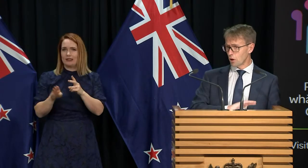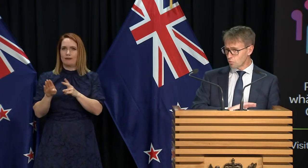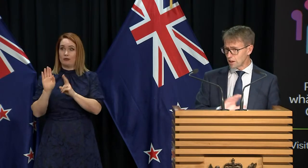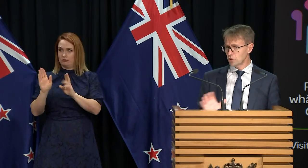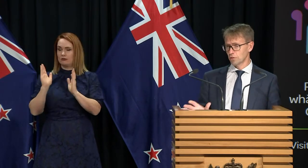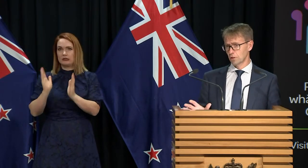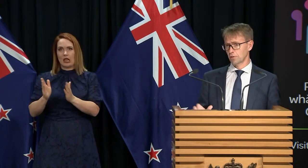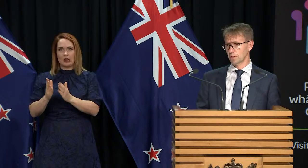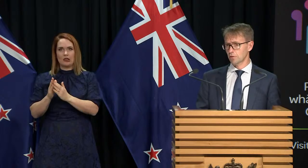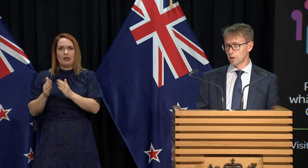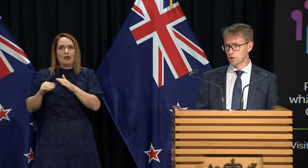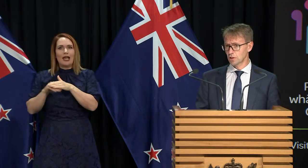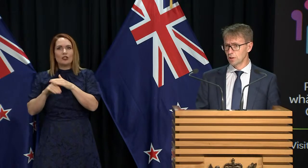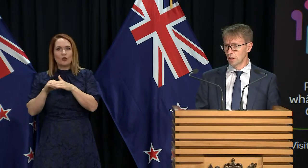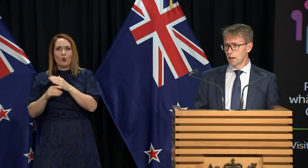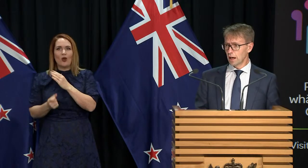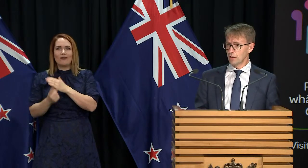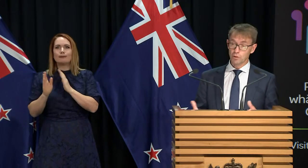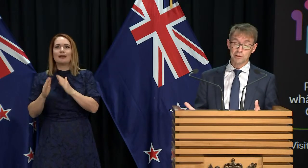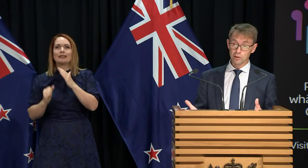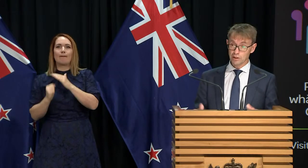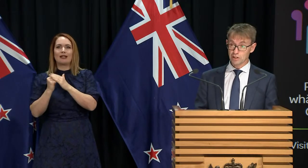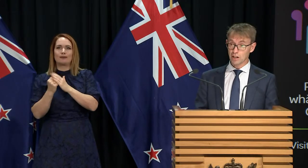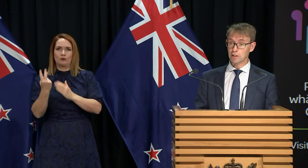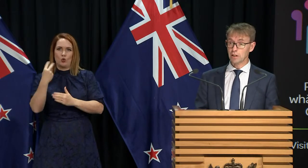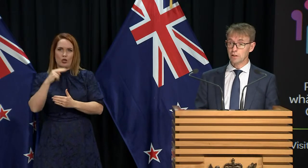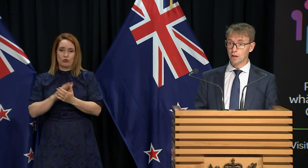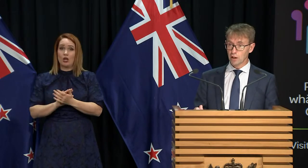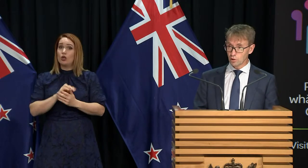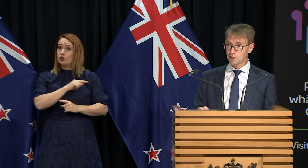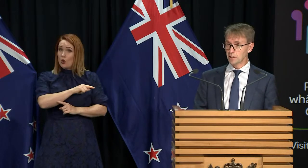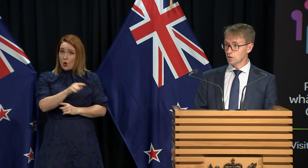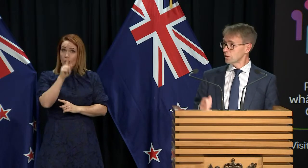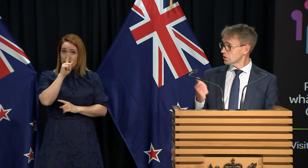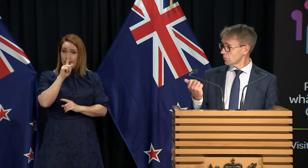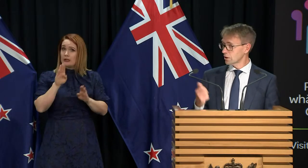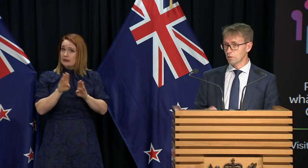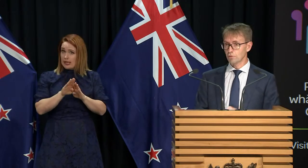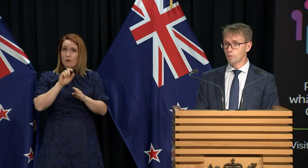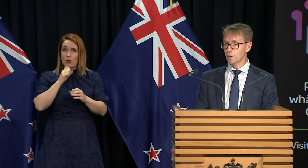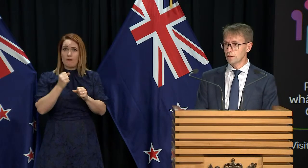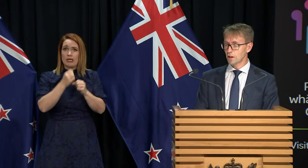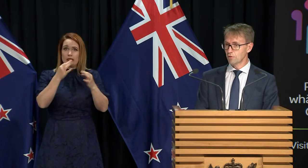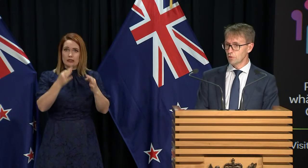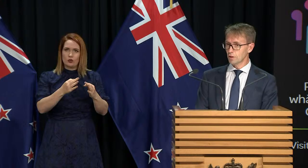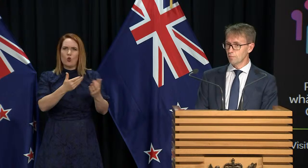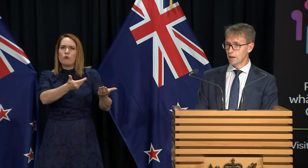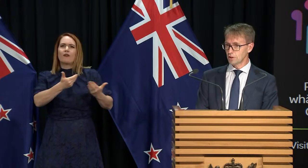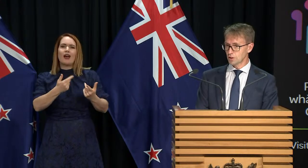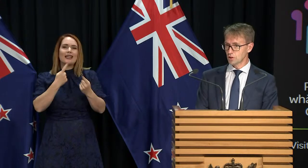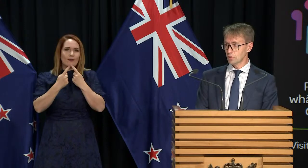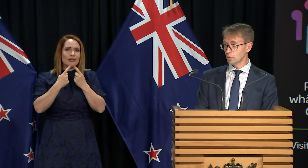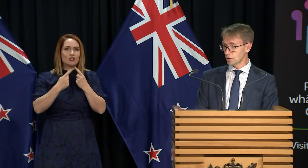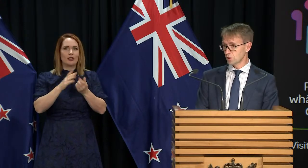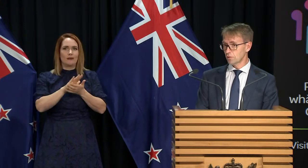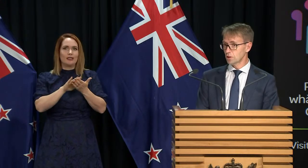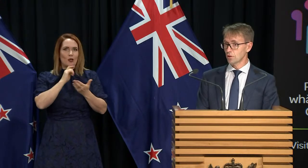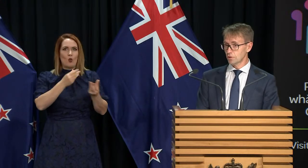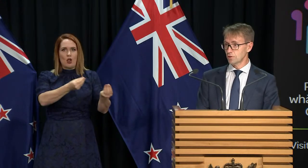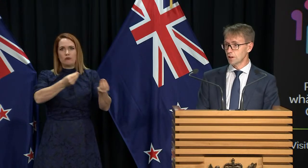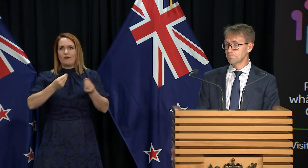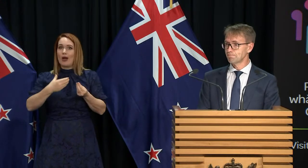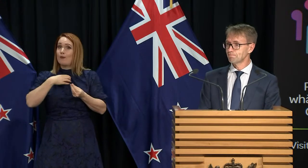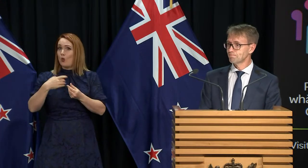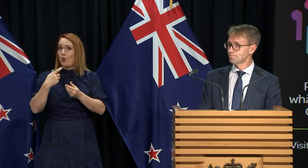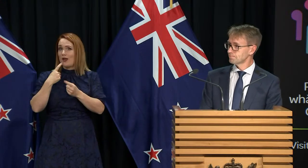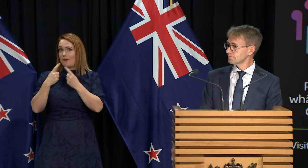look at a range of different information. And they'll be doing the same again early next week, so we can inform that further decision or consideration